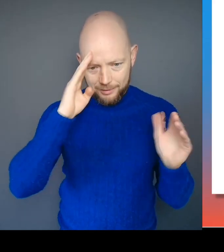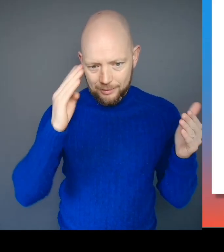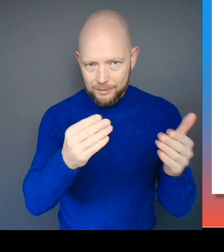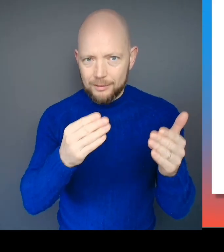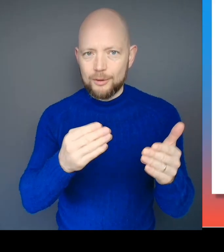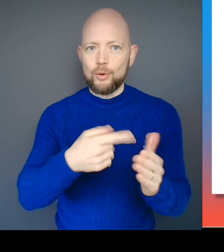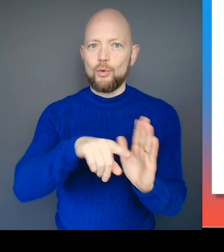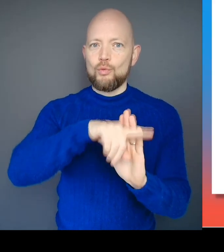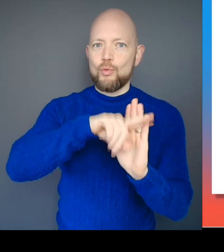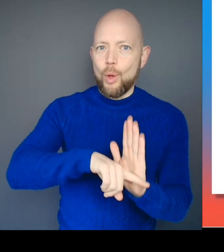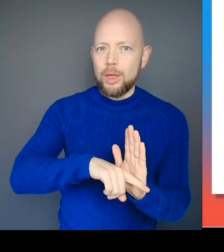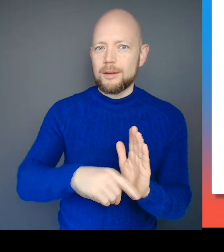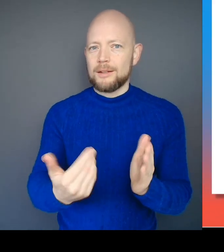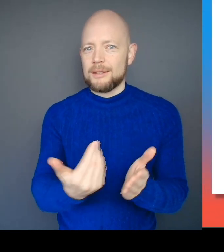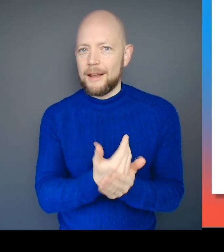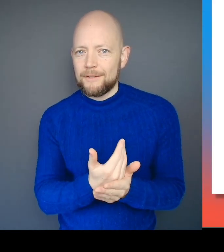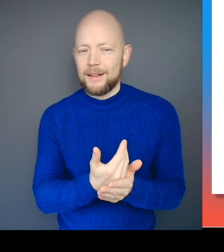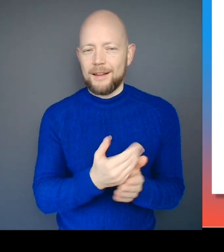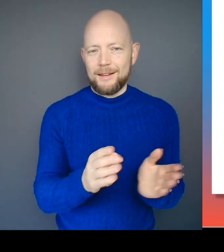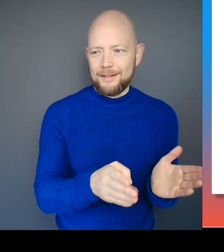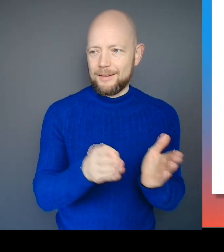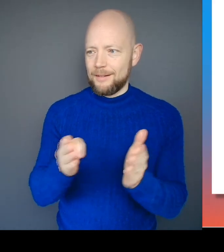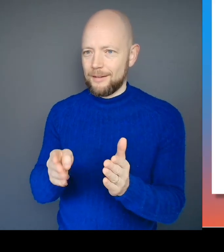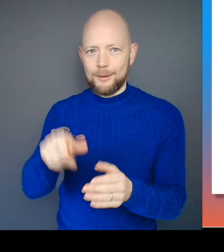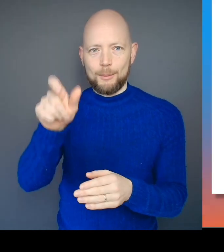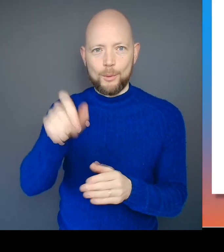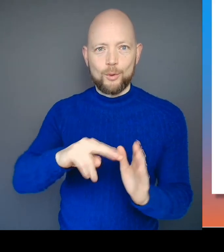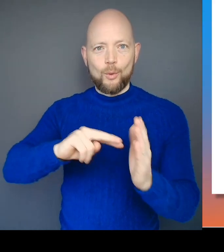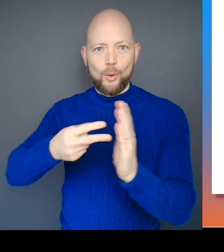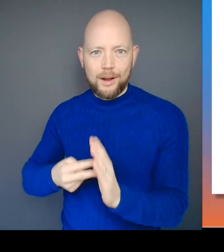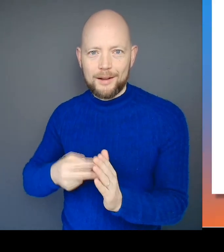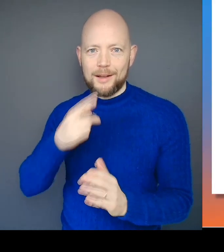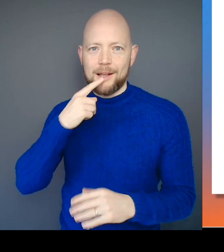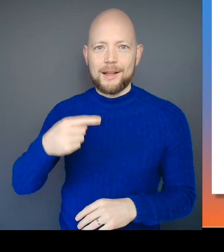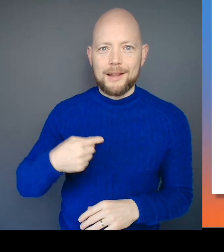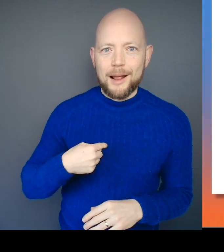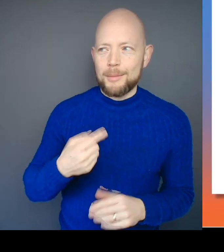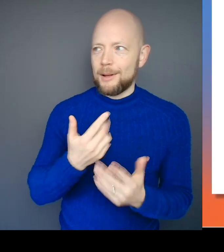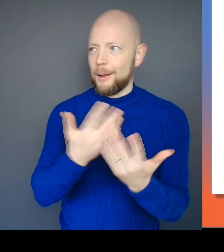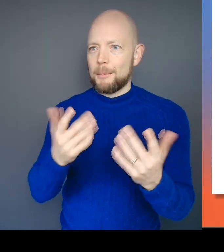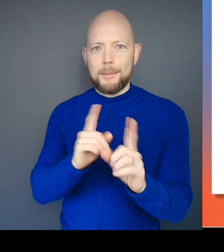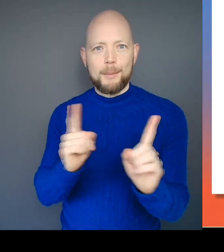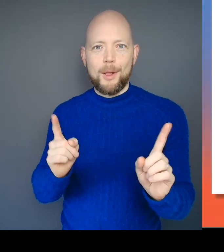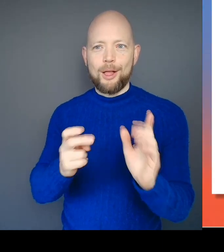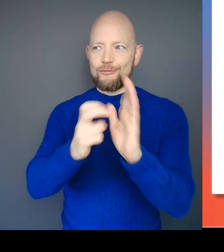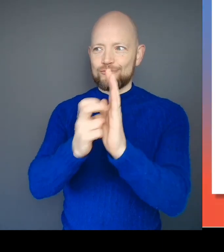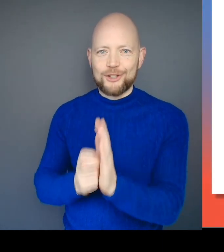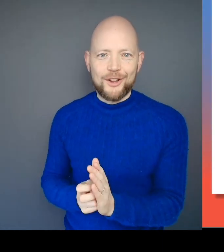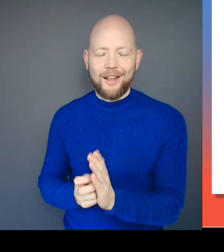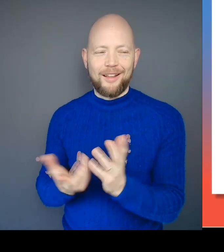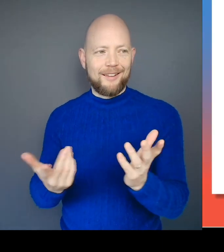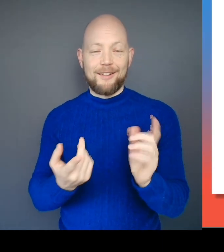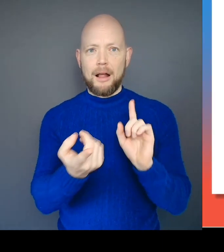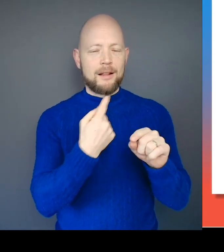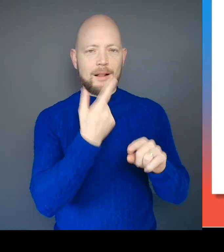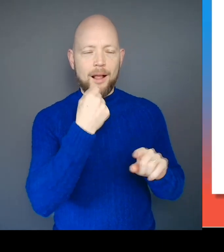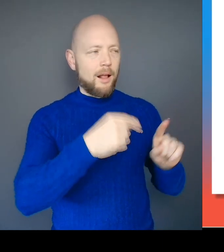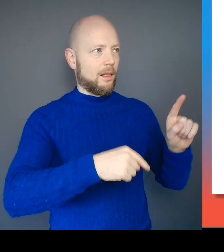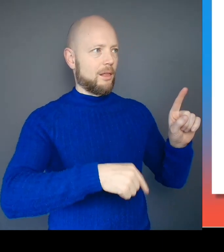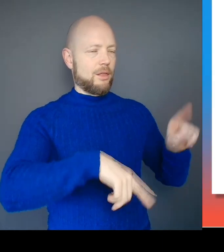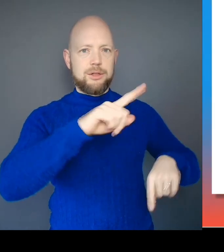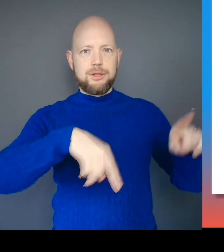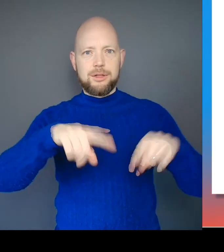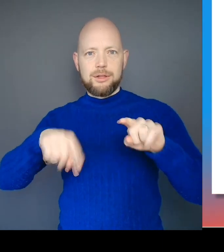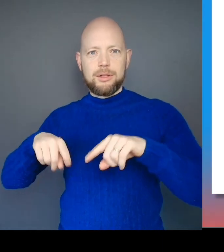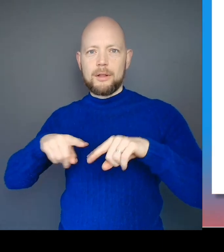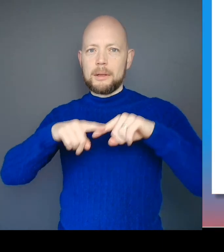they probably would have told me about some of the logistics and rules and safety concerns. If it was someone who was the organizer, they would have told me perhaps how many people had